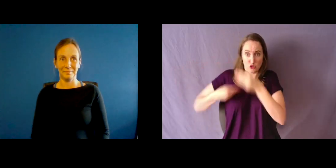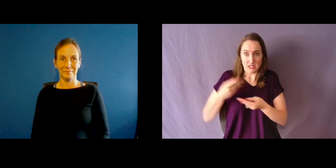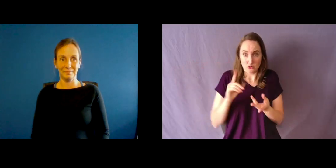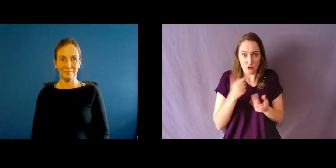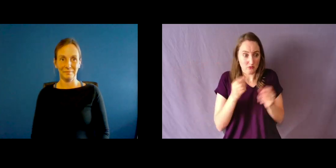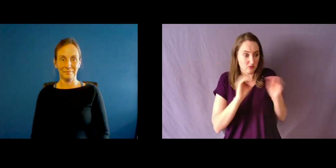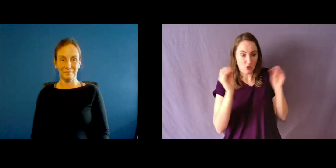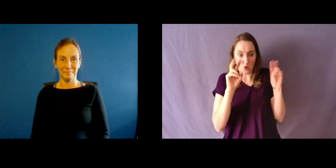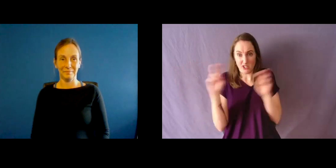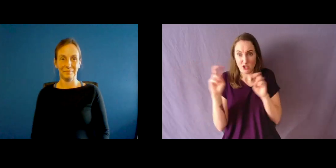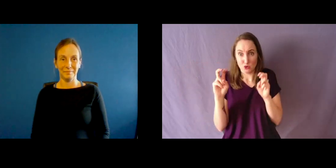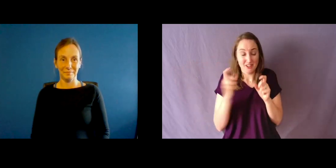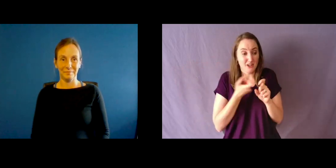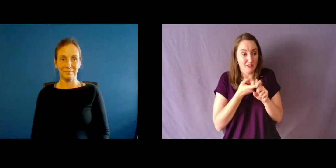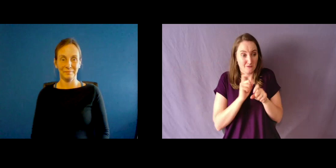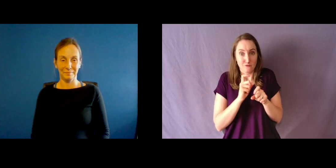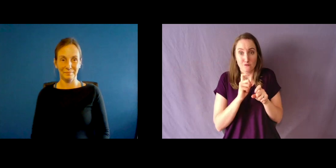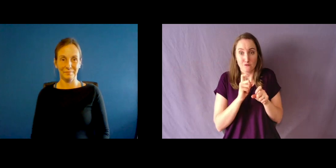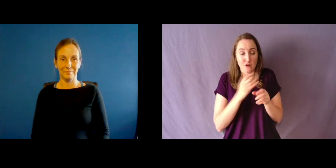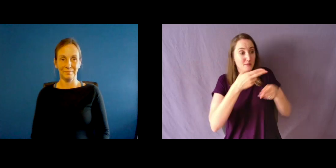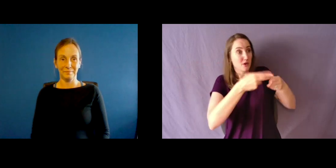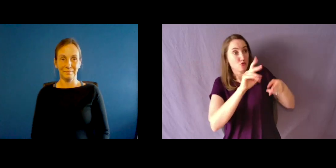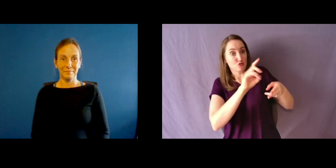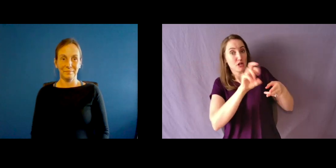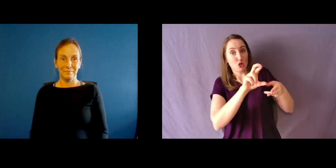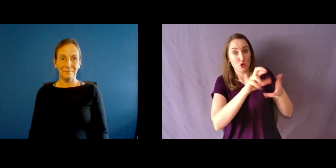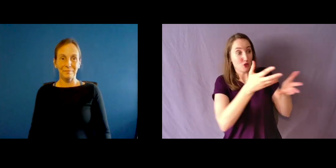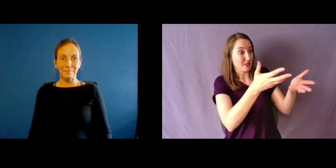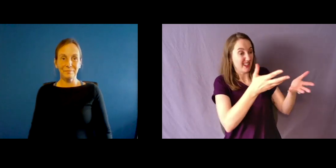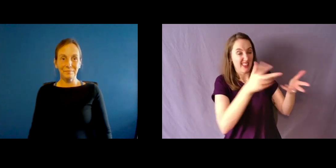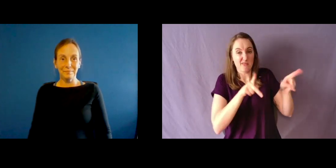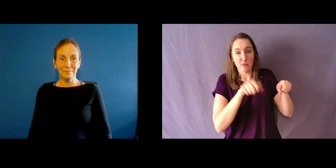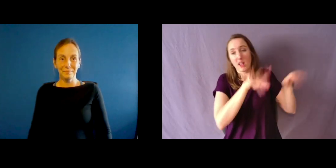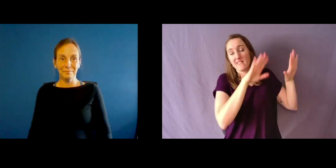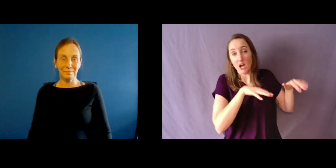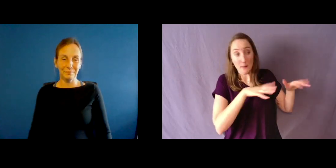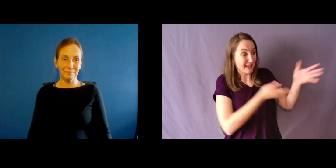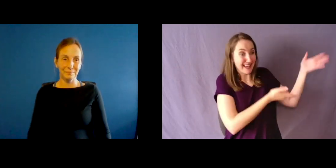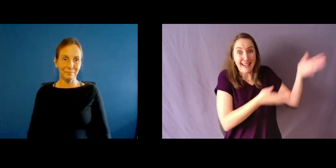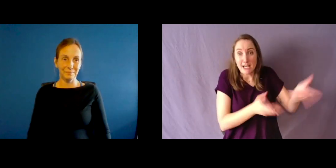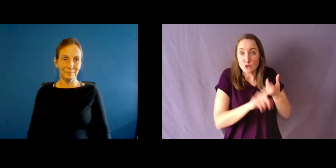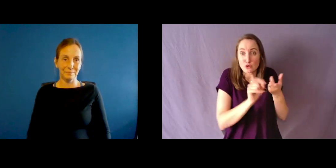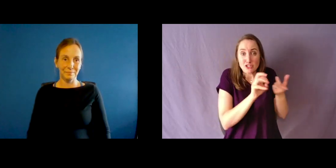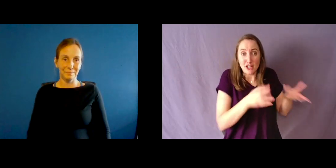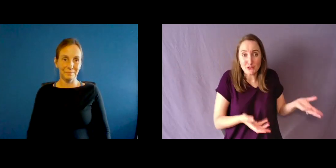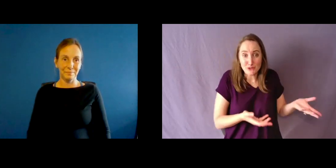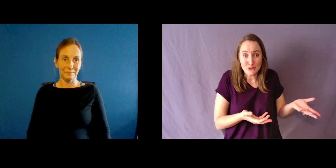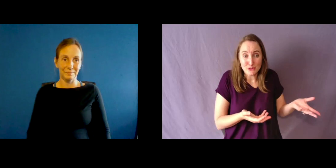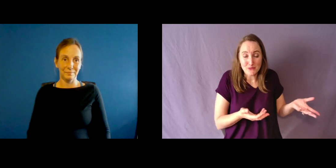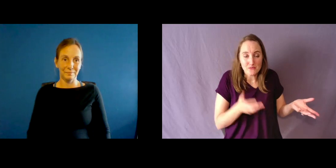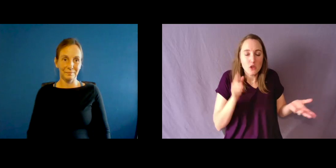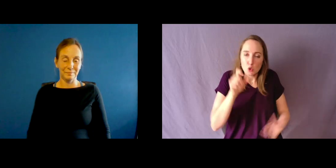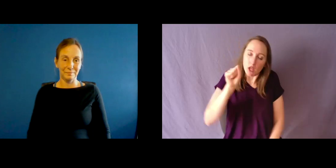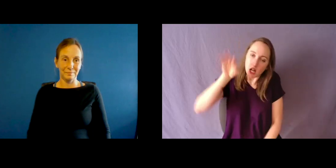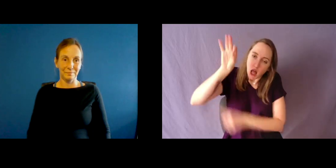health issues, like, from reputable breeders that people just give up. And it just kind of lets them, like, you can tell them as many